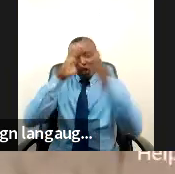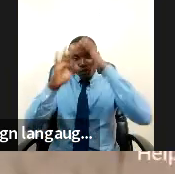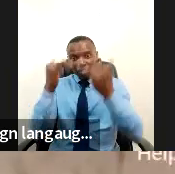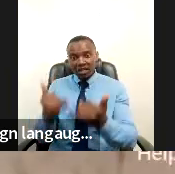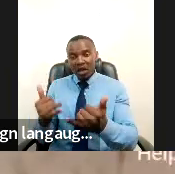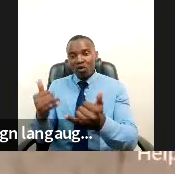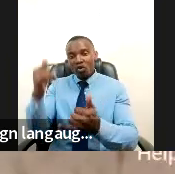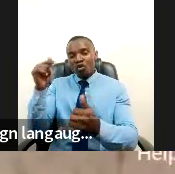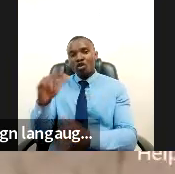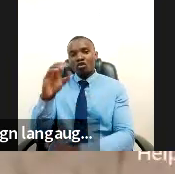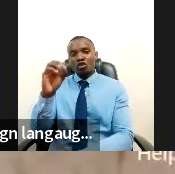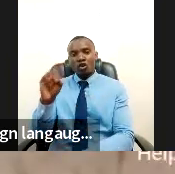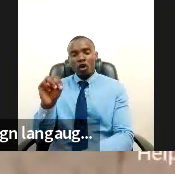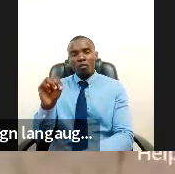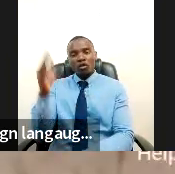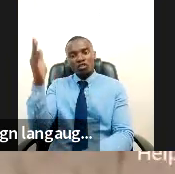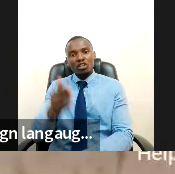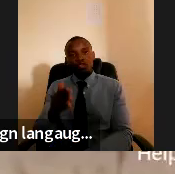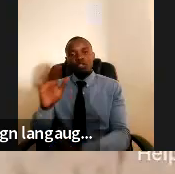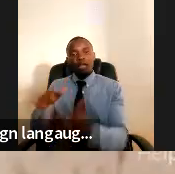www.innovatenow.com/apply. That's